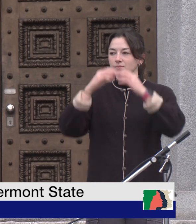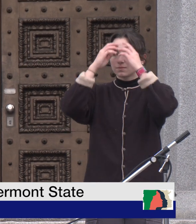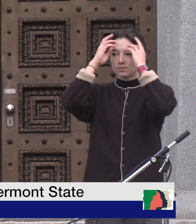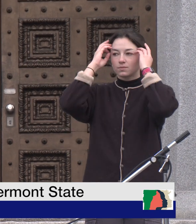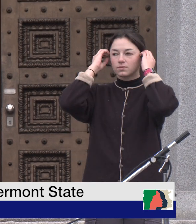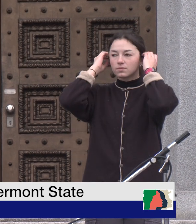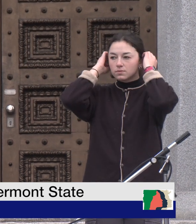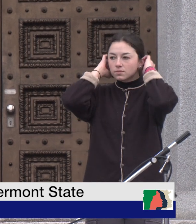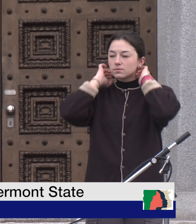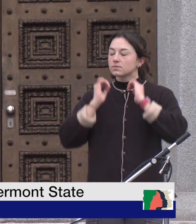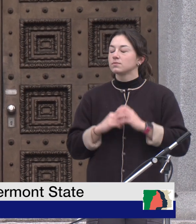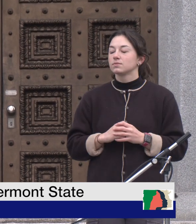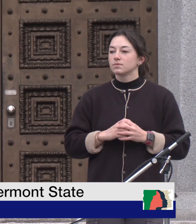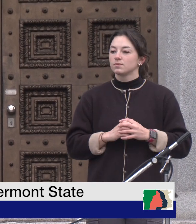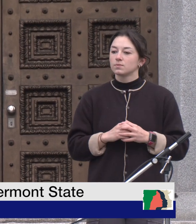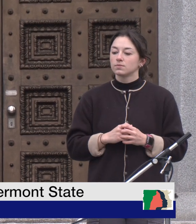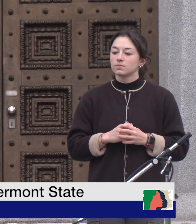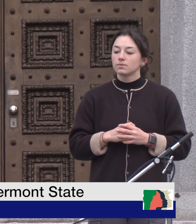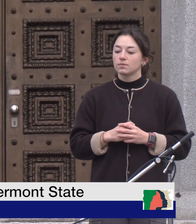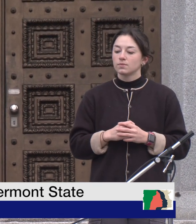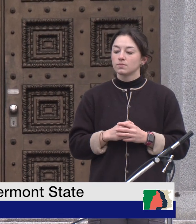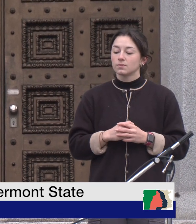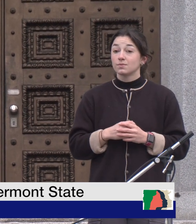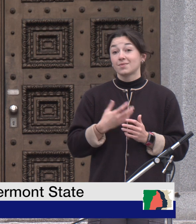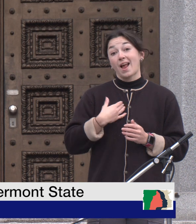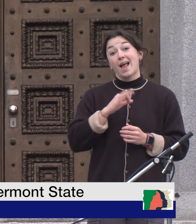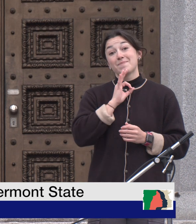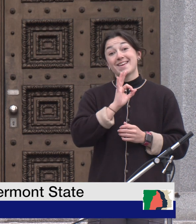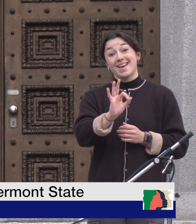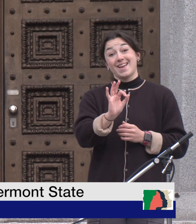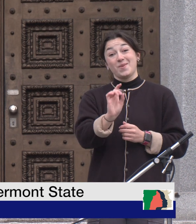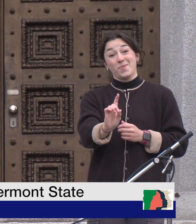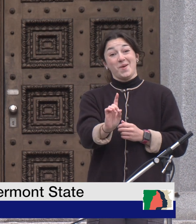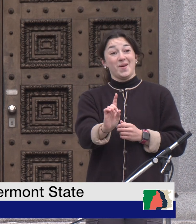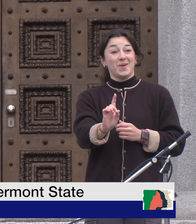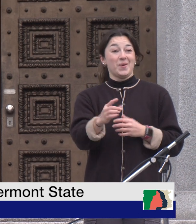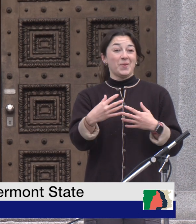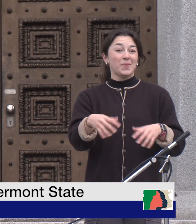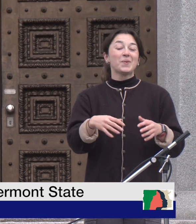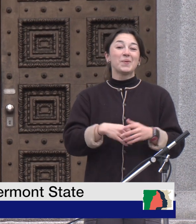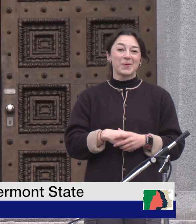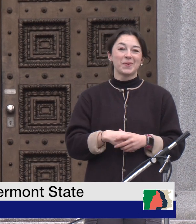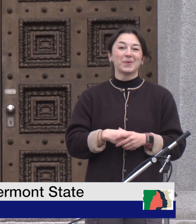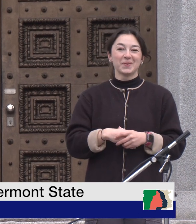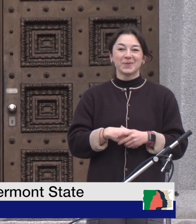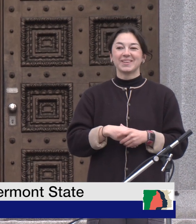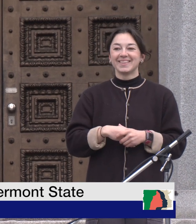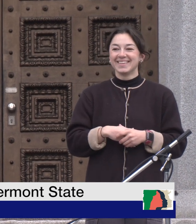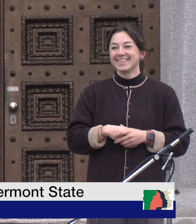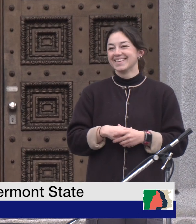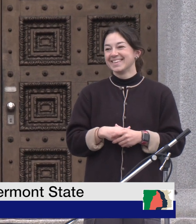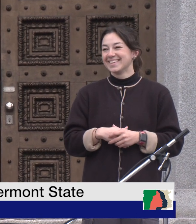This is, you know, I'm 91 years old, so I've seen.